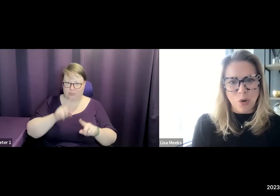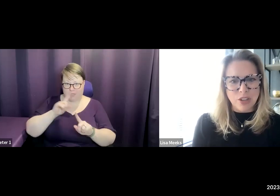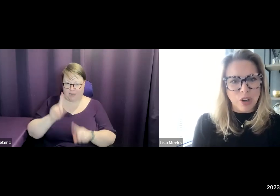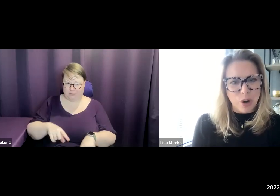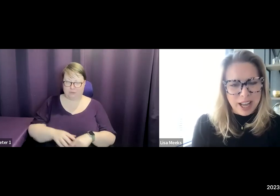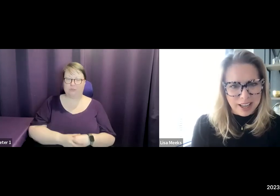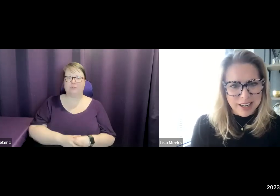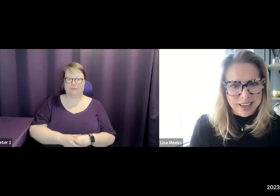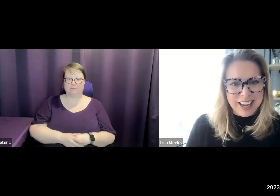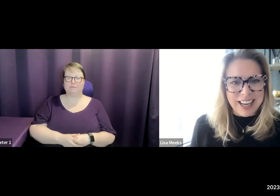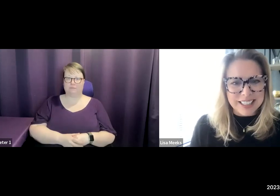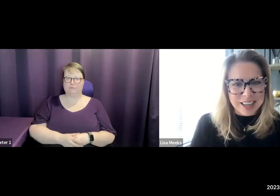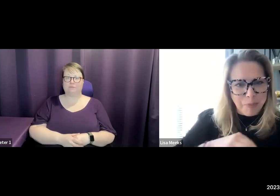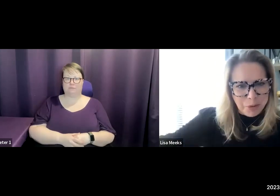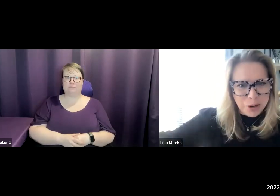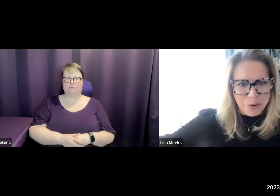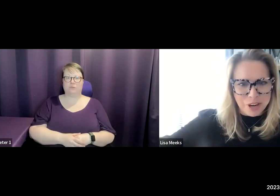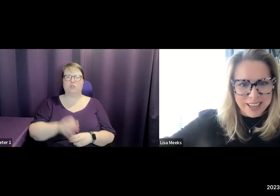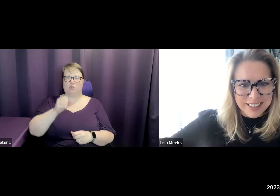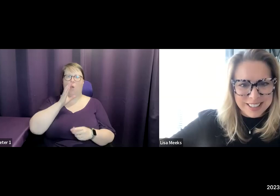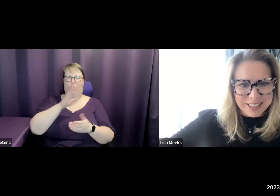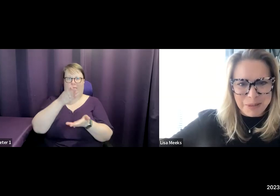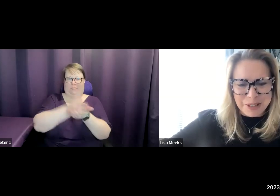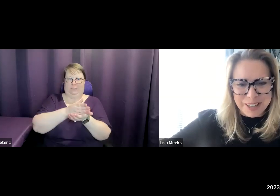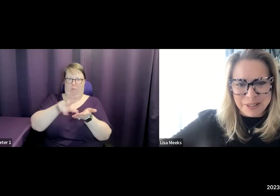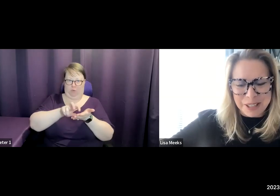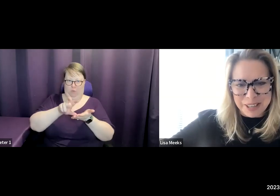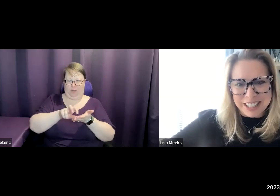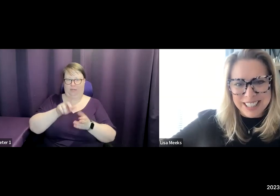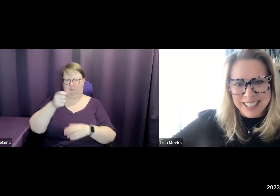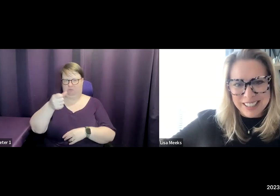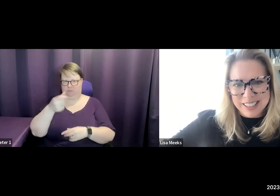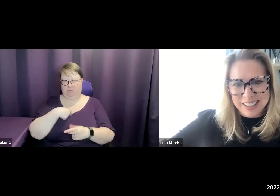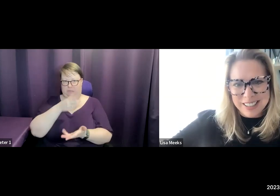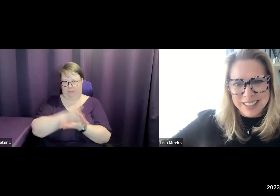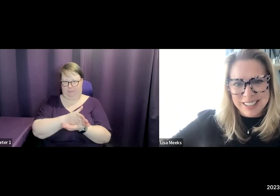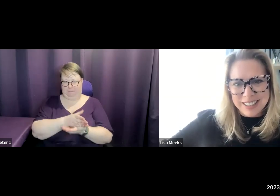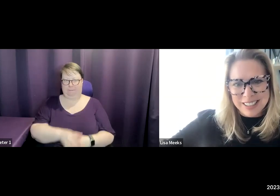are going to go ahead and stop the recording. So let me do that really quickly.